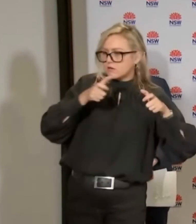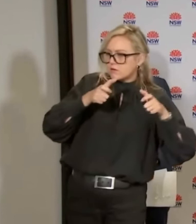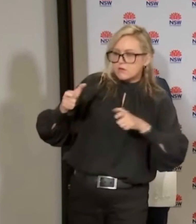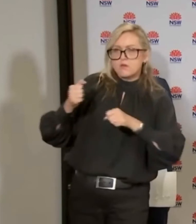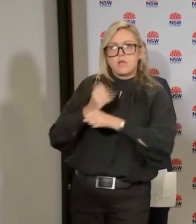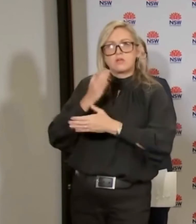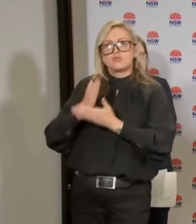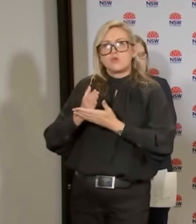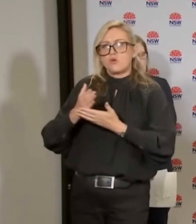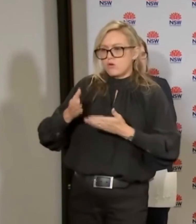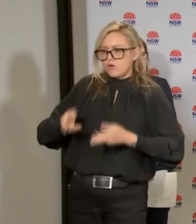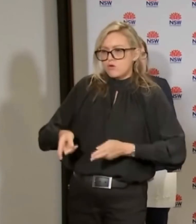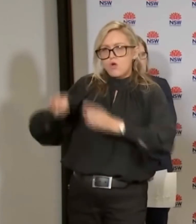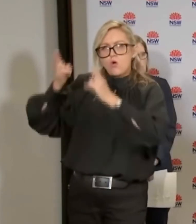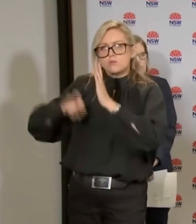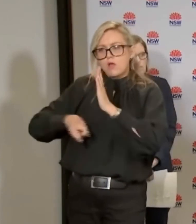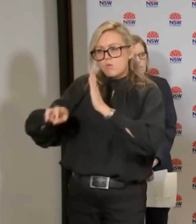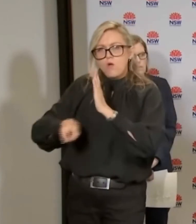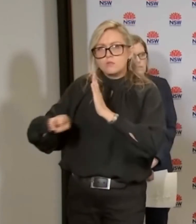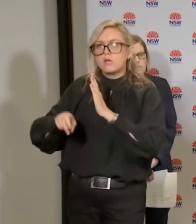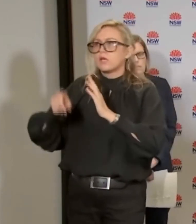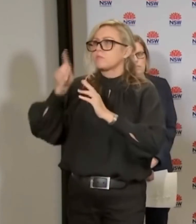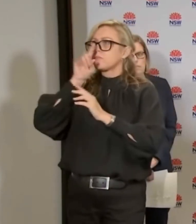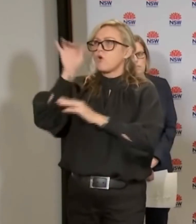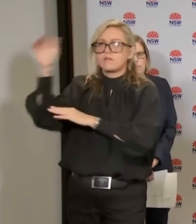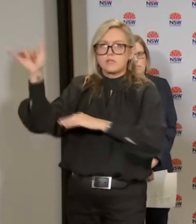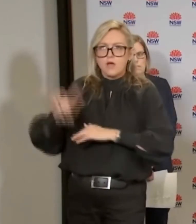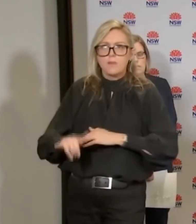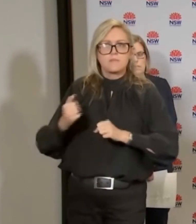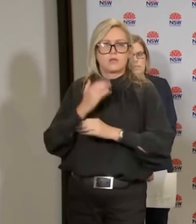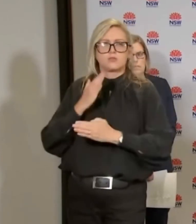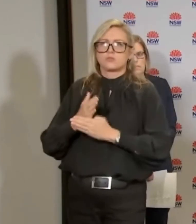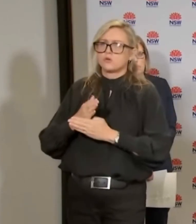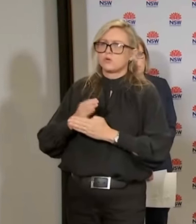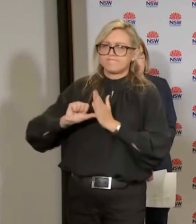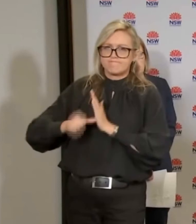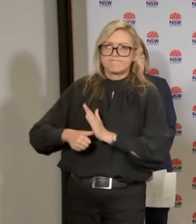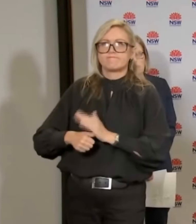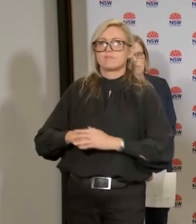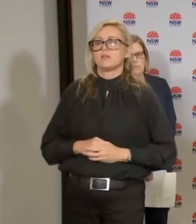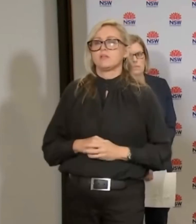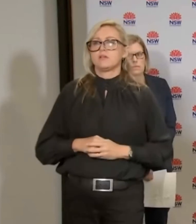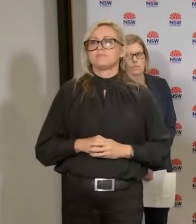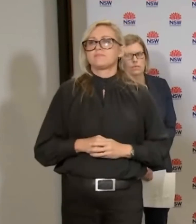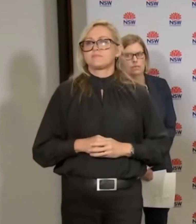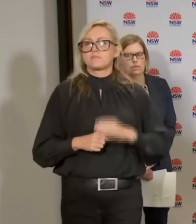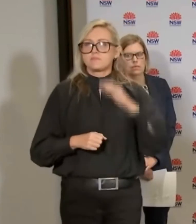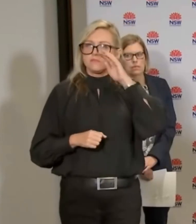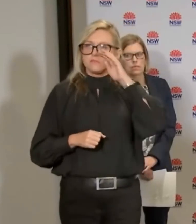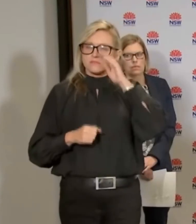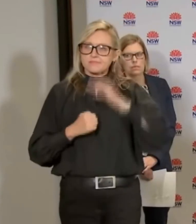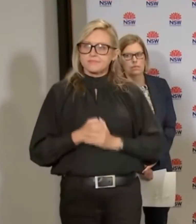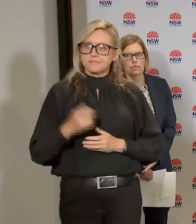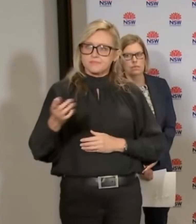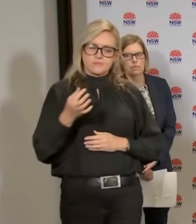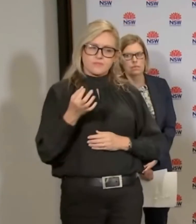do need to make tweaks, if we get advice to change things, of course we'll do that as well. Premier, how is seeing at churches going to work? So a 400